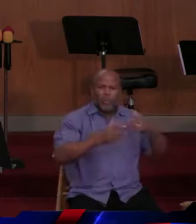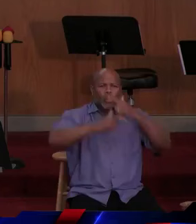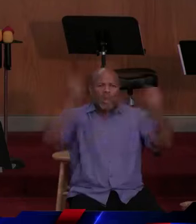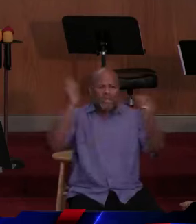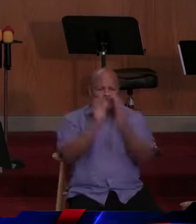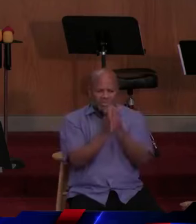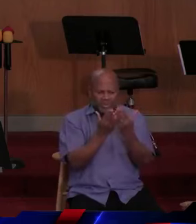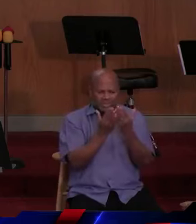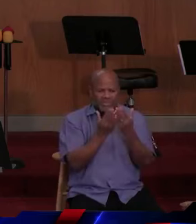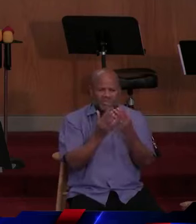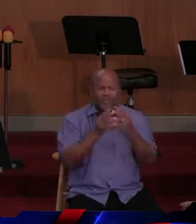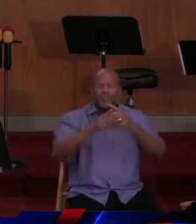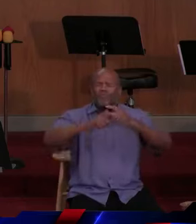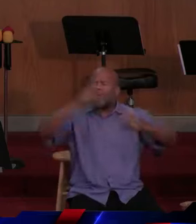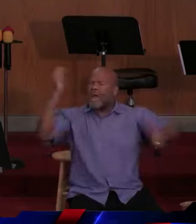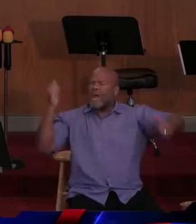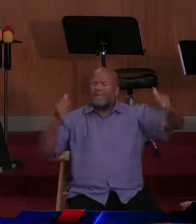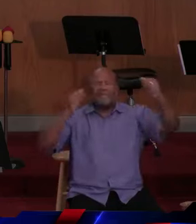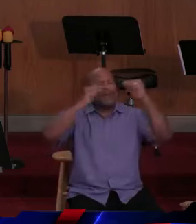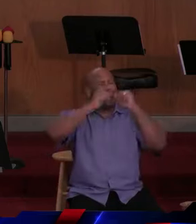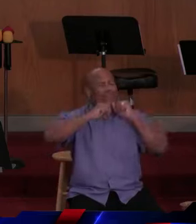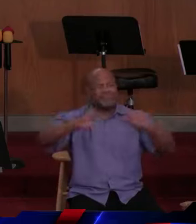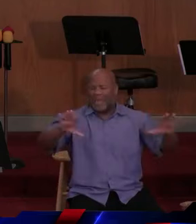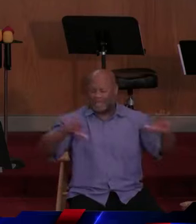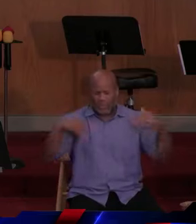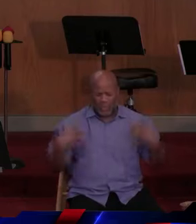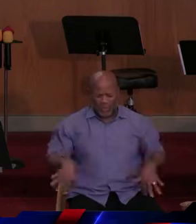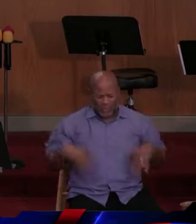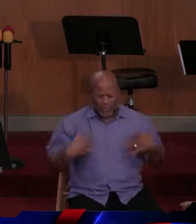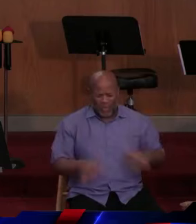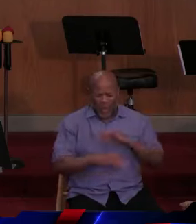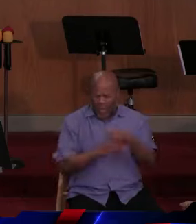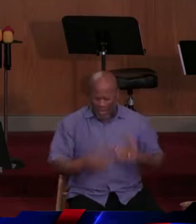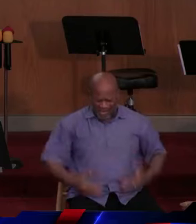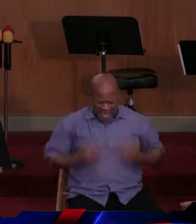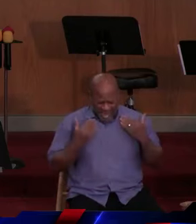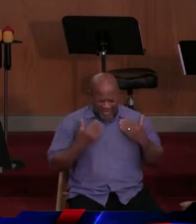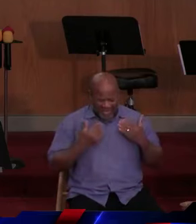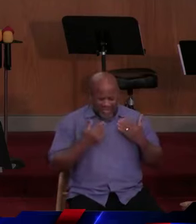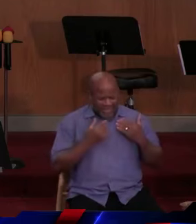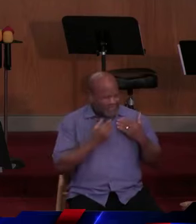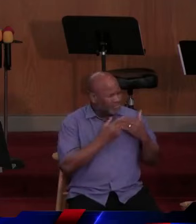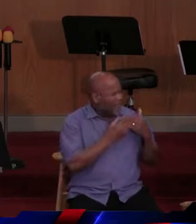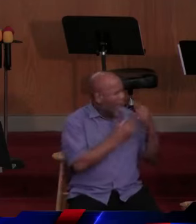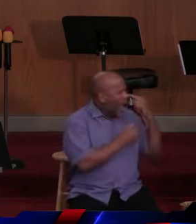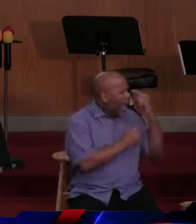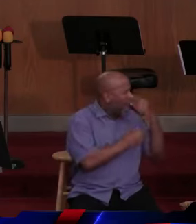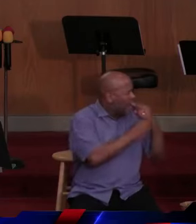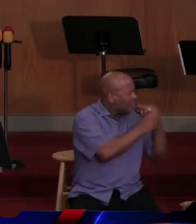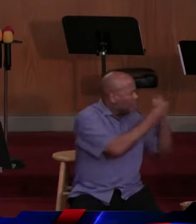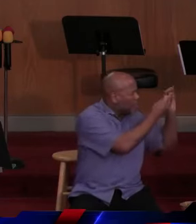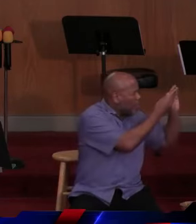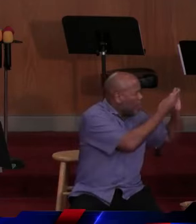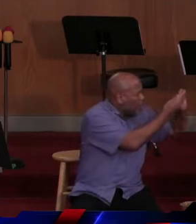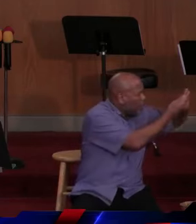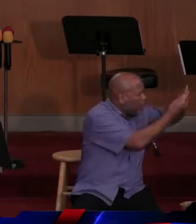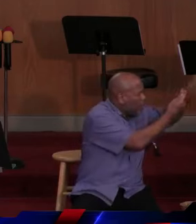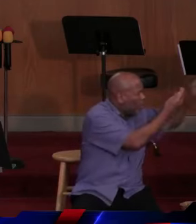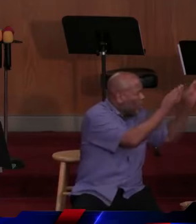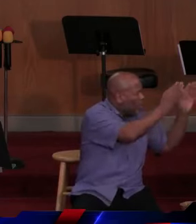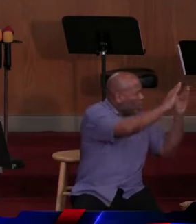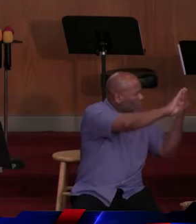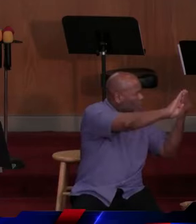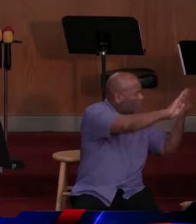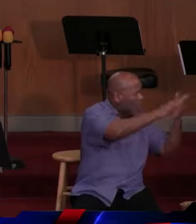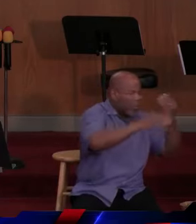all lives. He opened their eyes to see him. Their hearts received the word, and their lips opened the mouth to tell others what